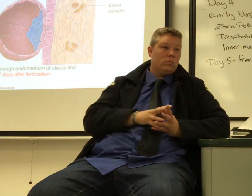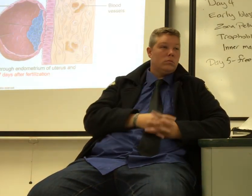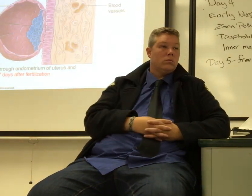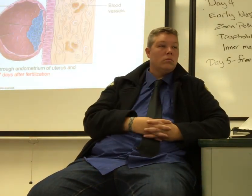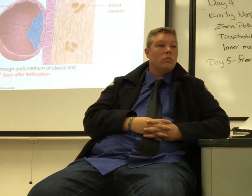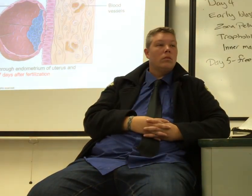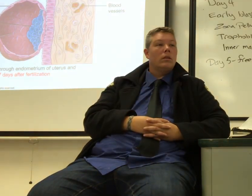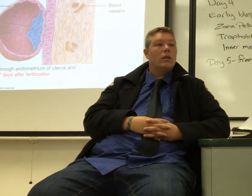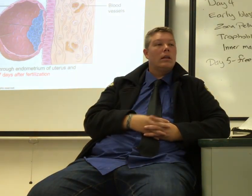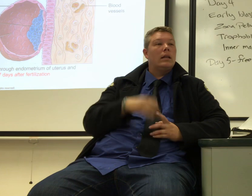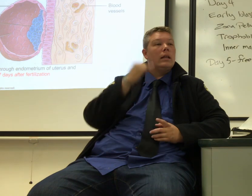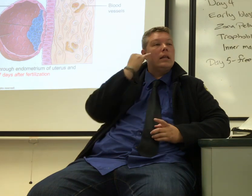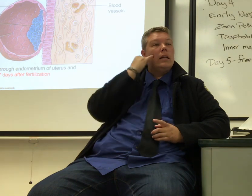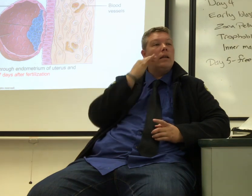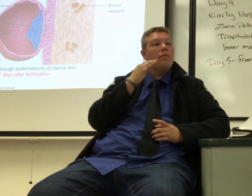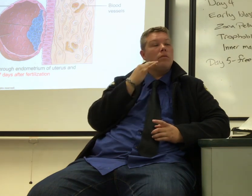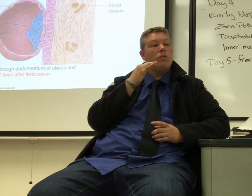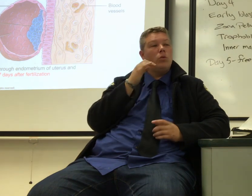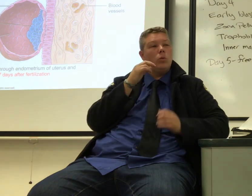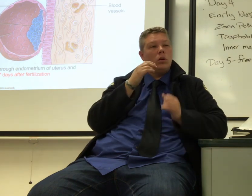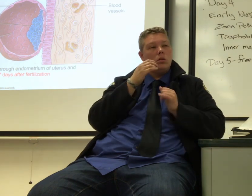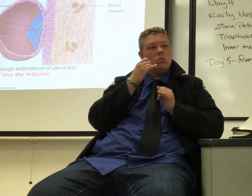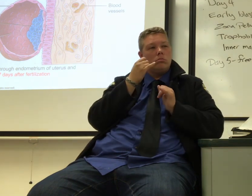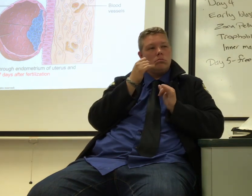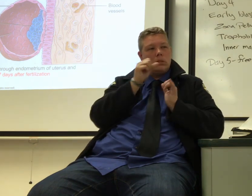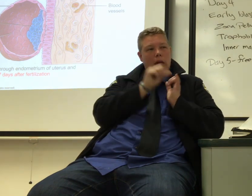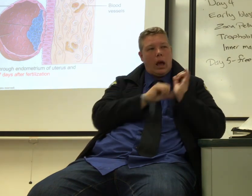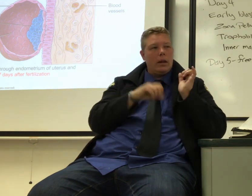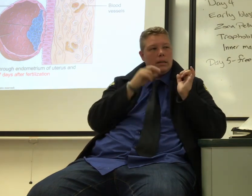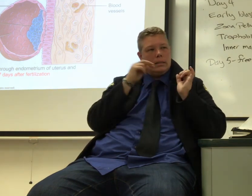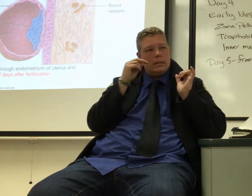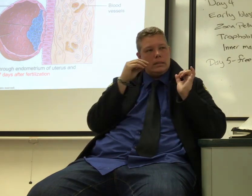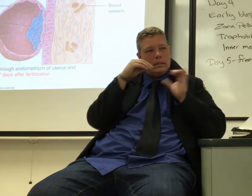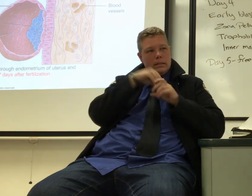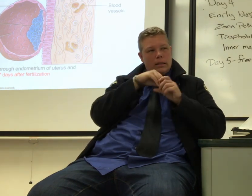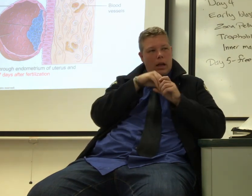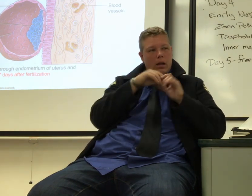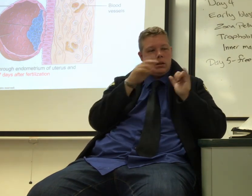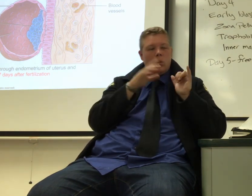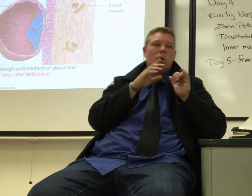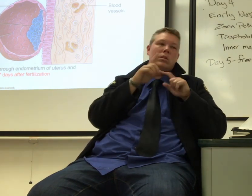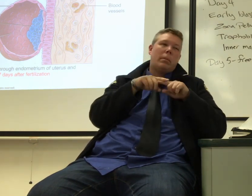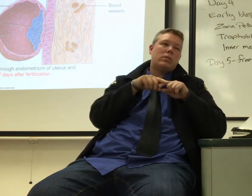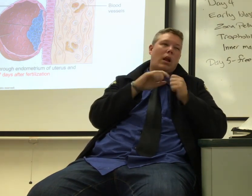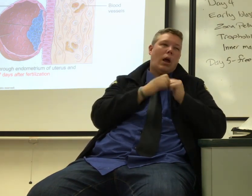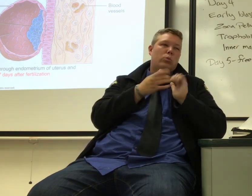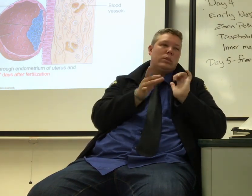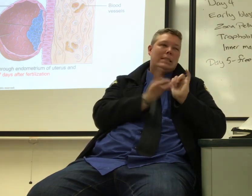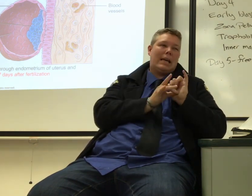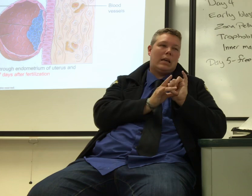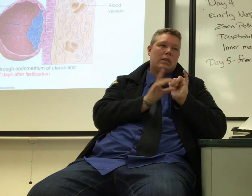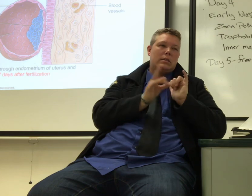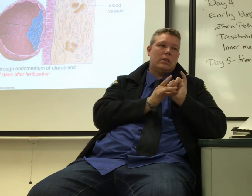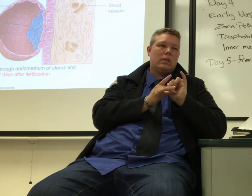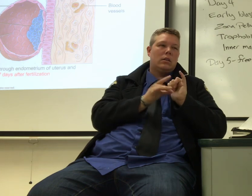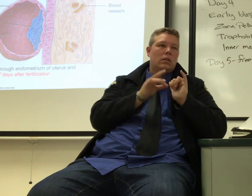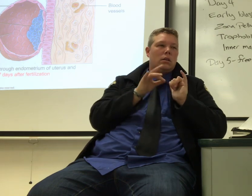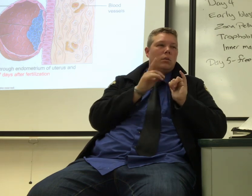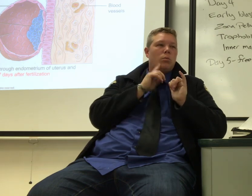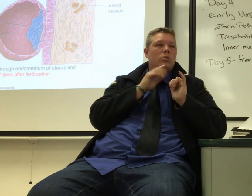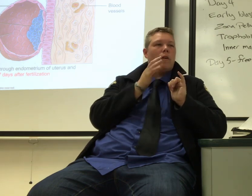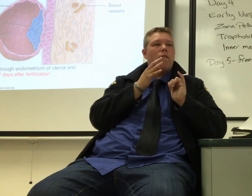If you cut it inside, what happens is there's a free, it depends how you stick, but no matter how you stick to the wall, there's a free